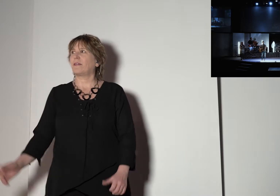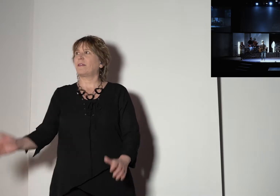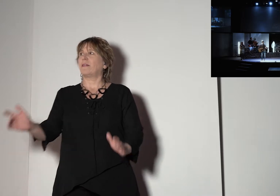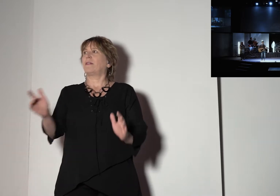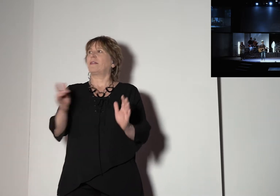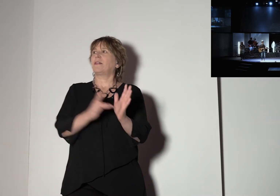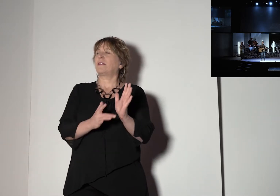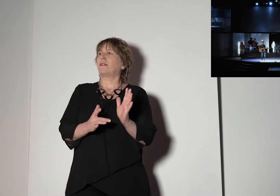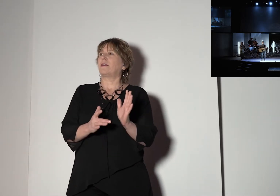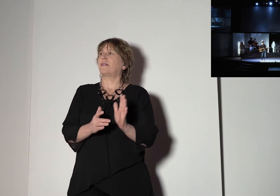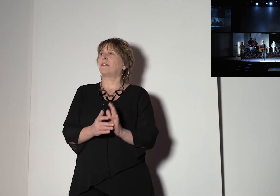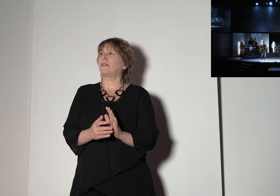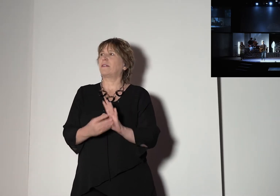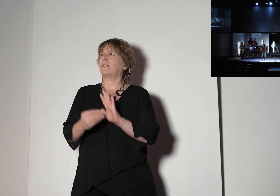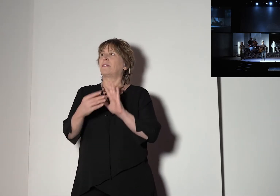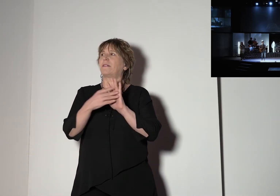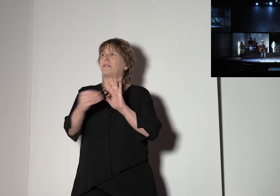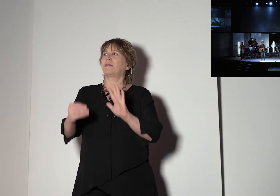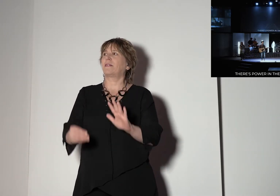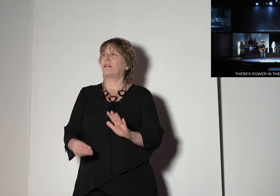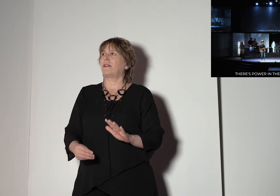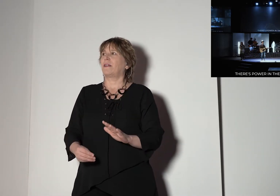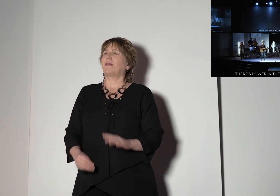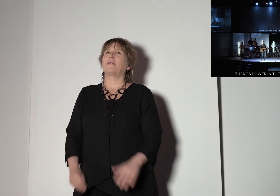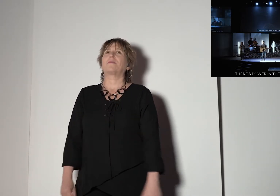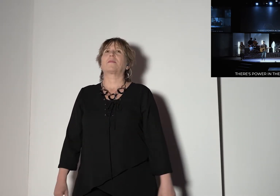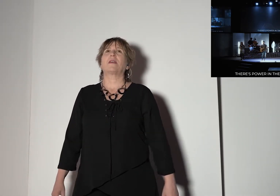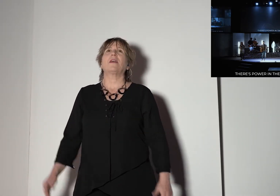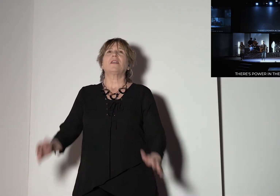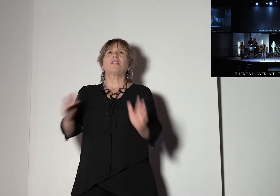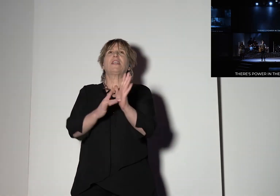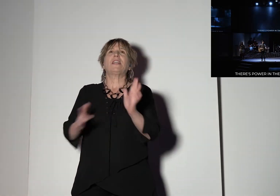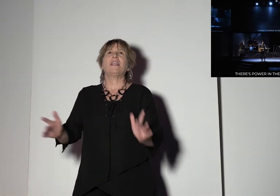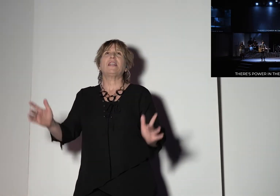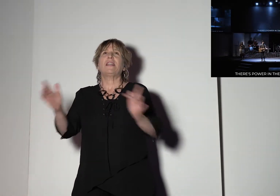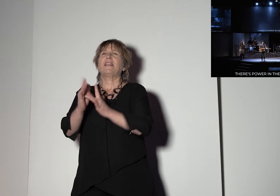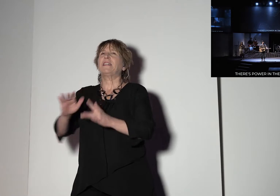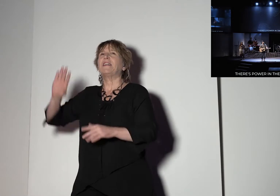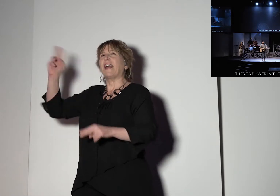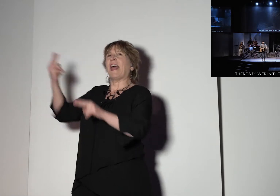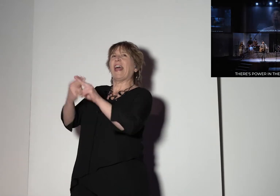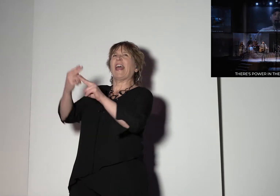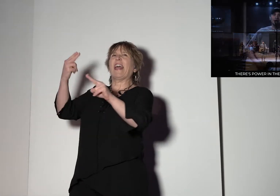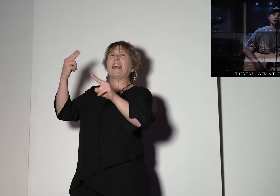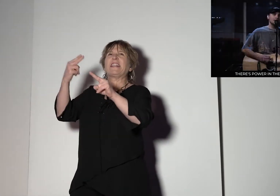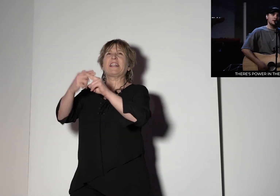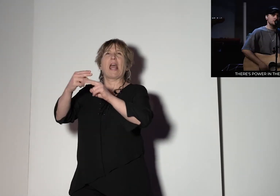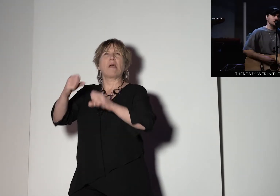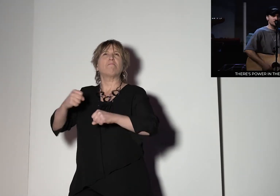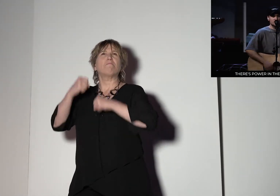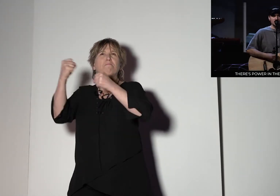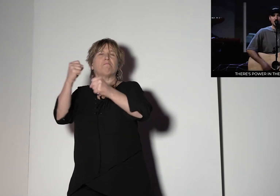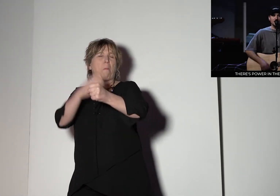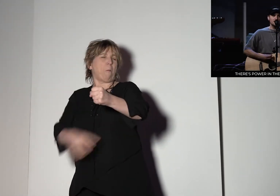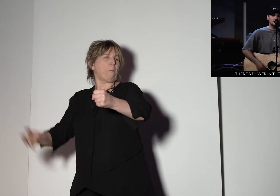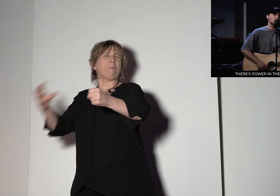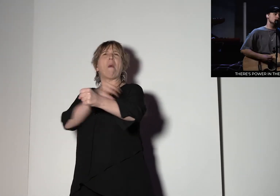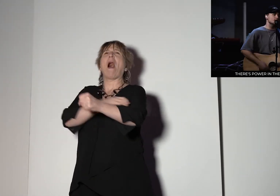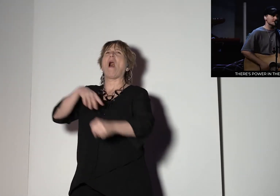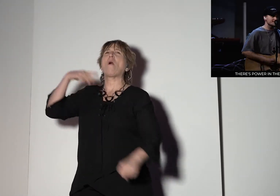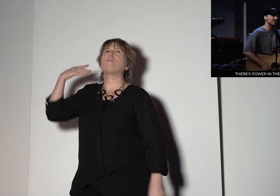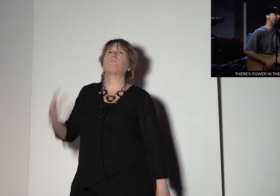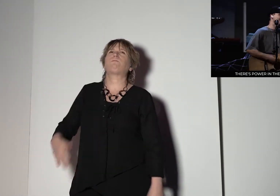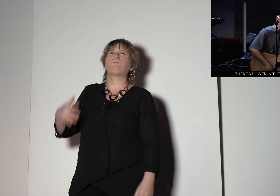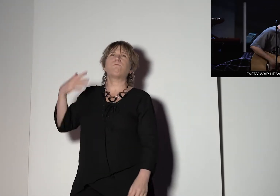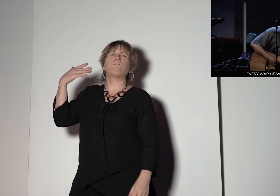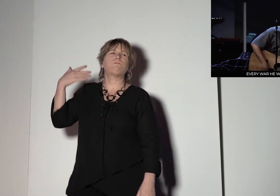Come on, there's power in the name of Jesus, resurrection power. There's power in the mighty name of